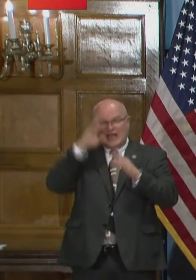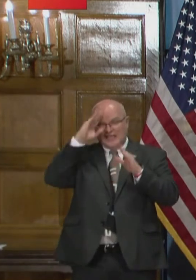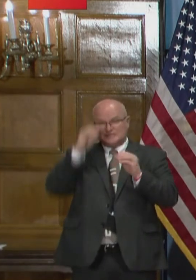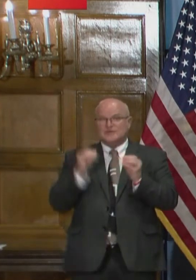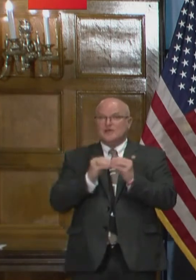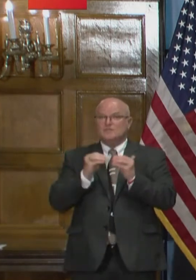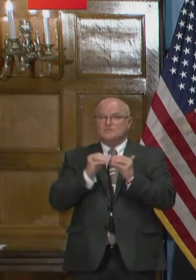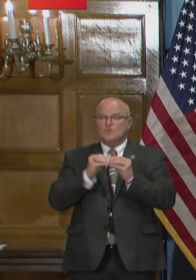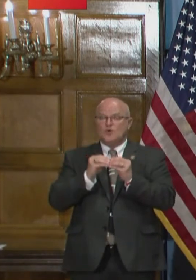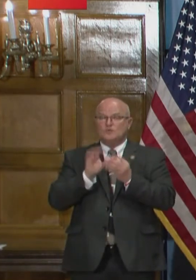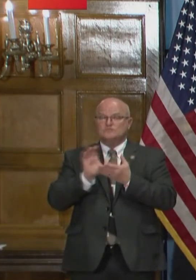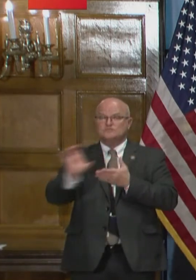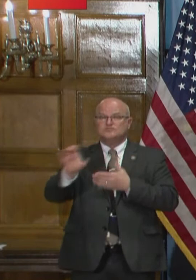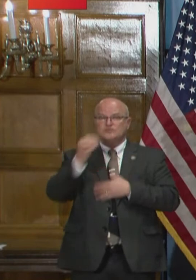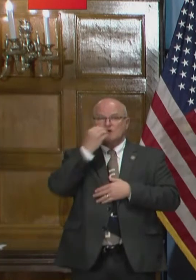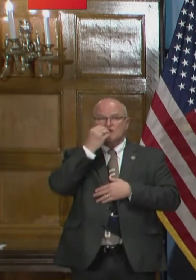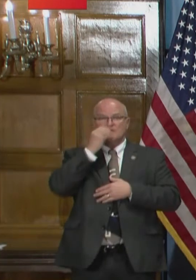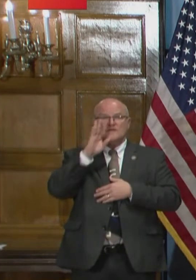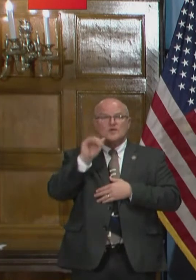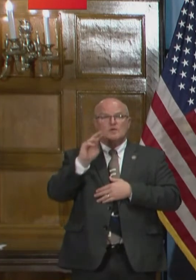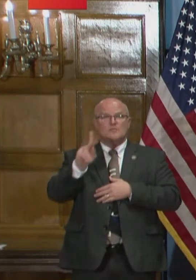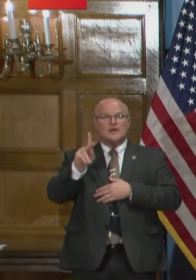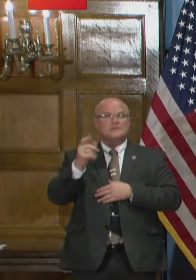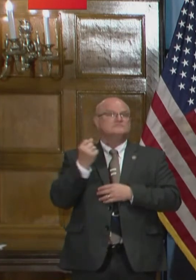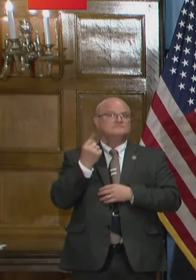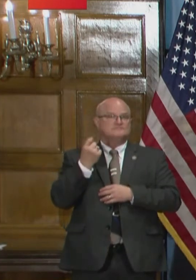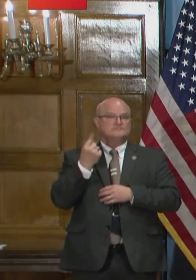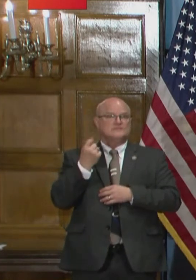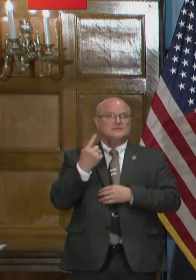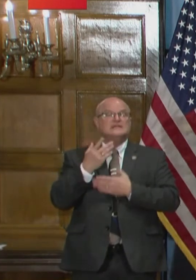resources to go there. So we understand that there are